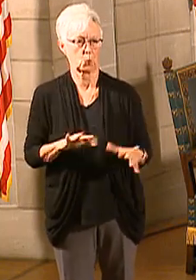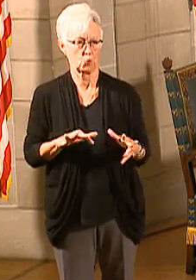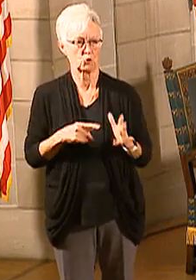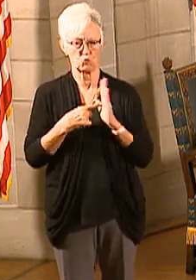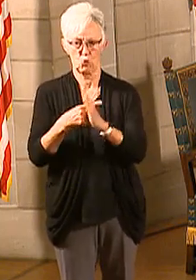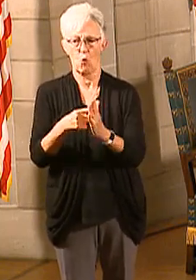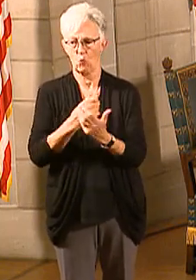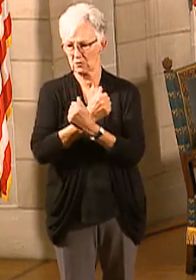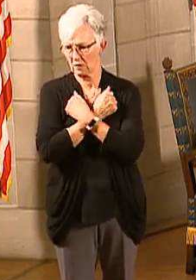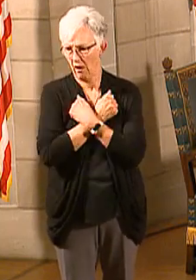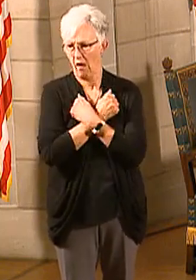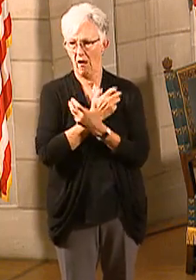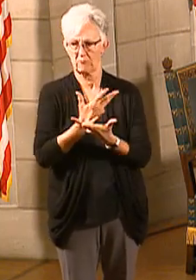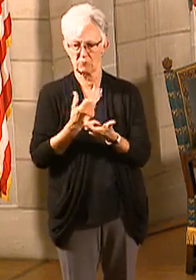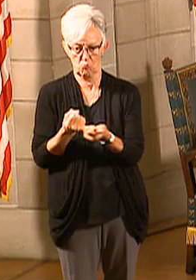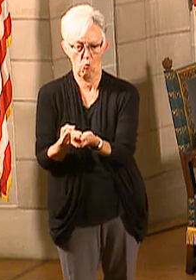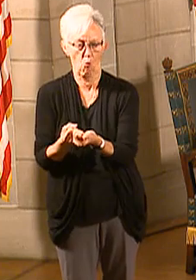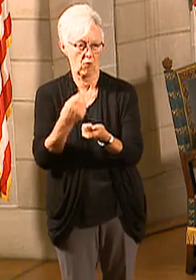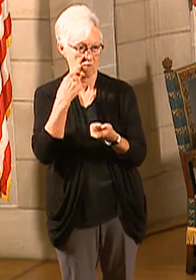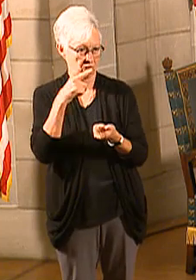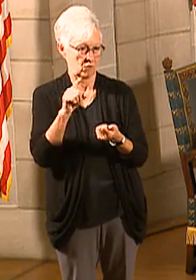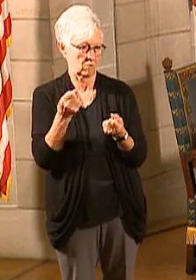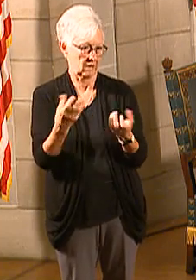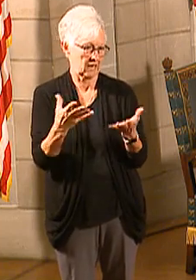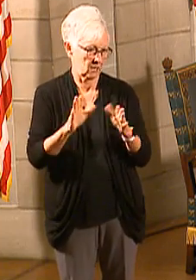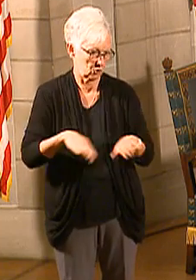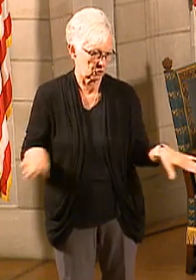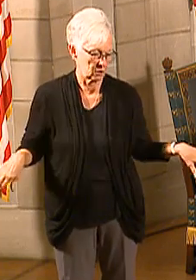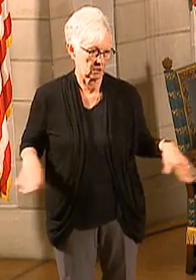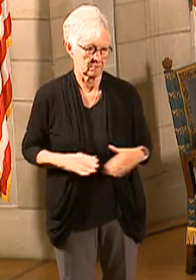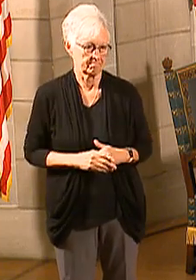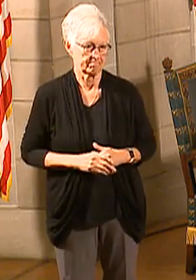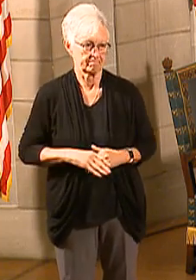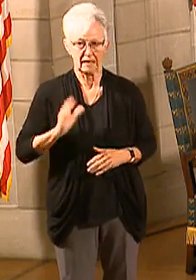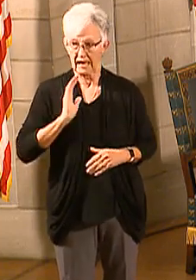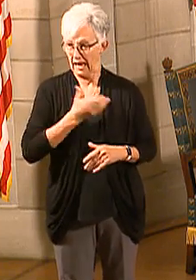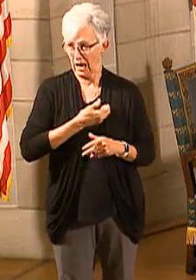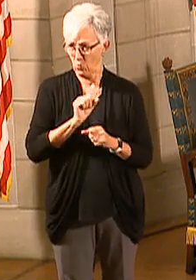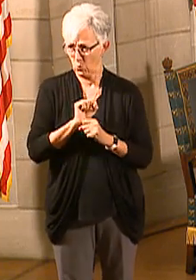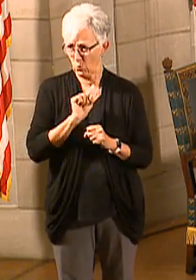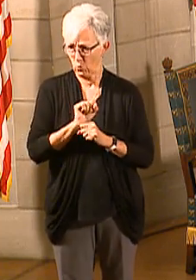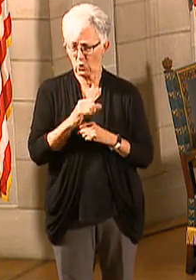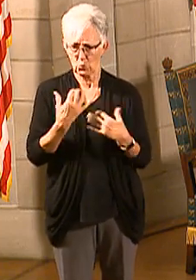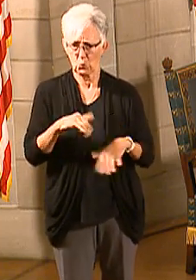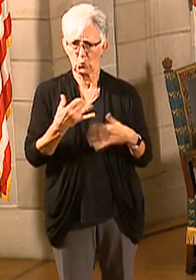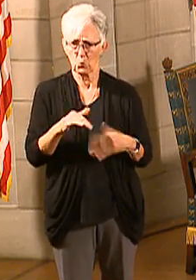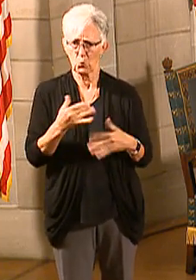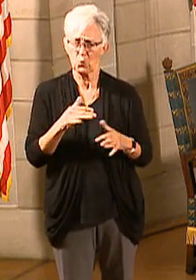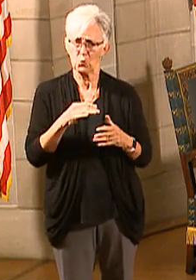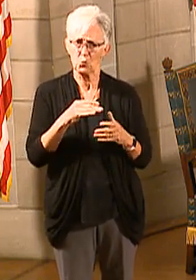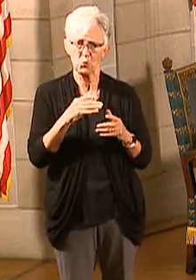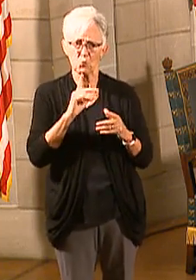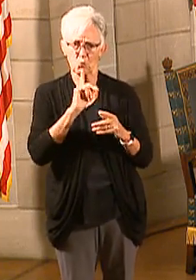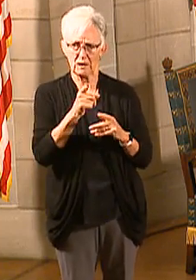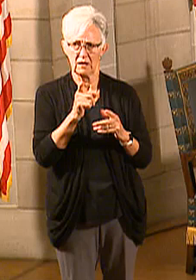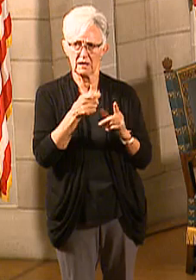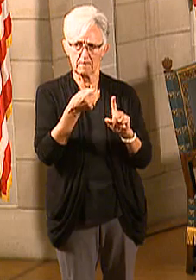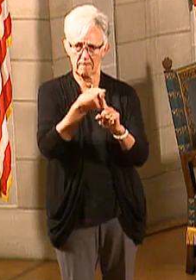to so many. The important work of the child welfare team is reflected in many of the outcomes that the governor just